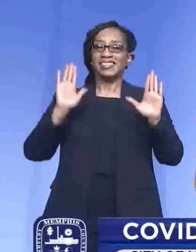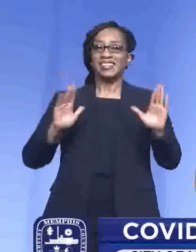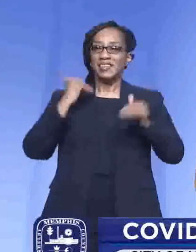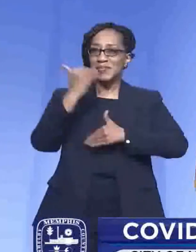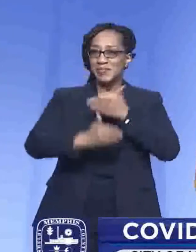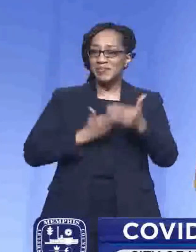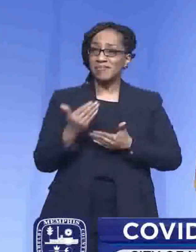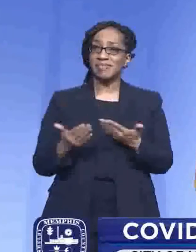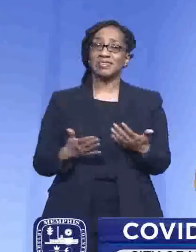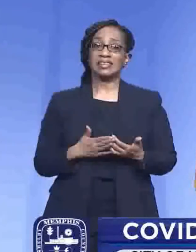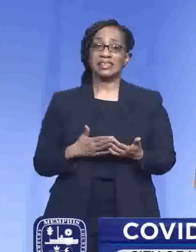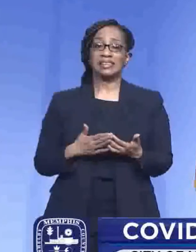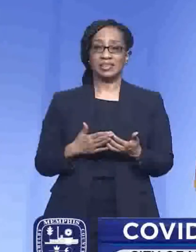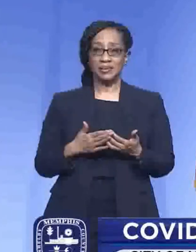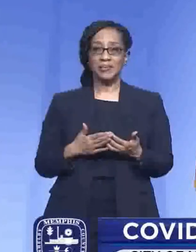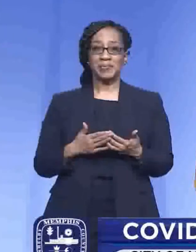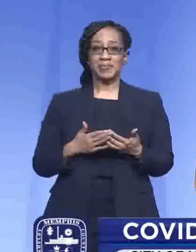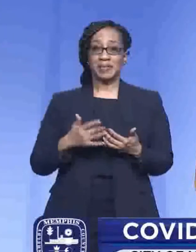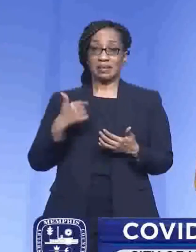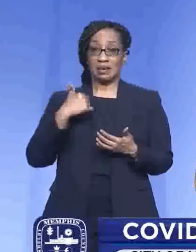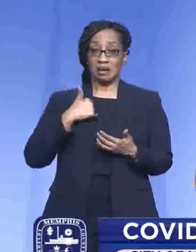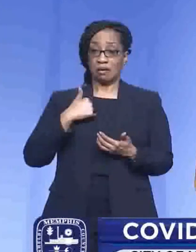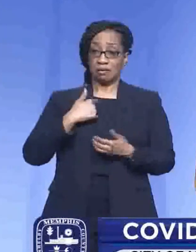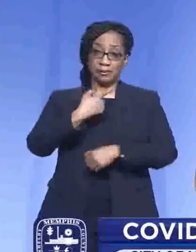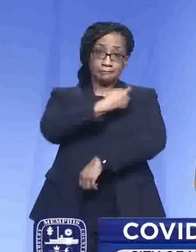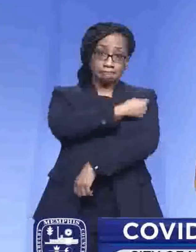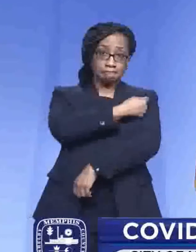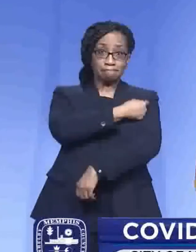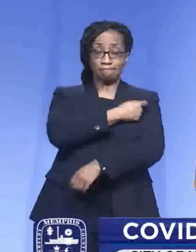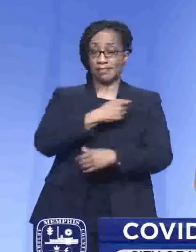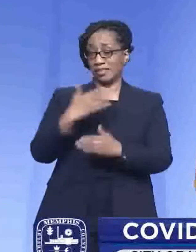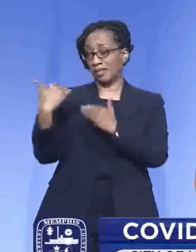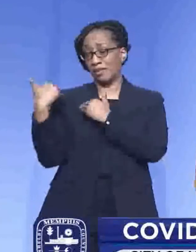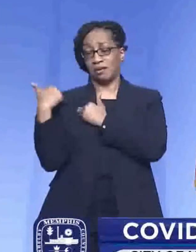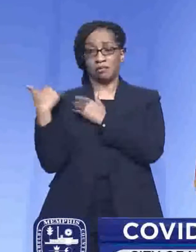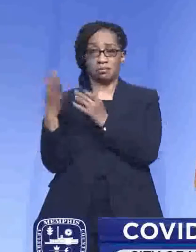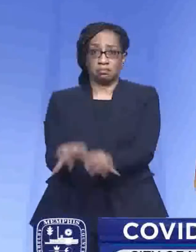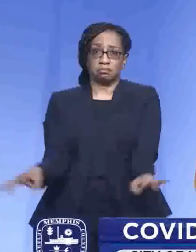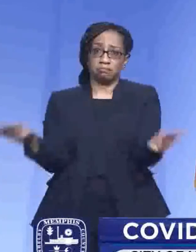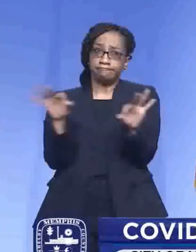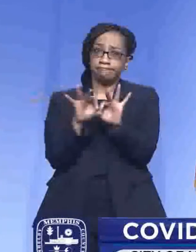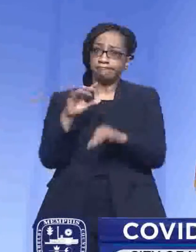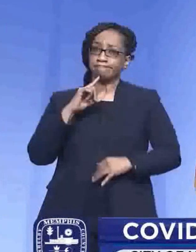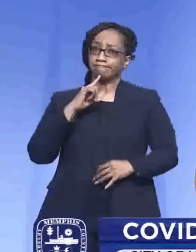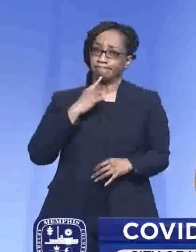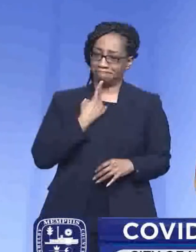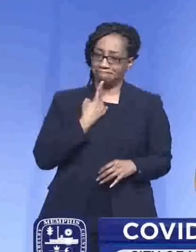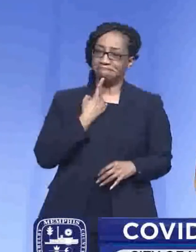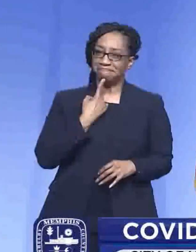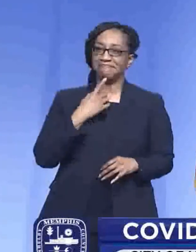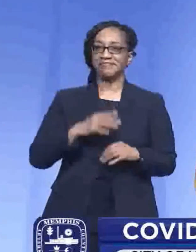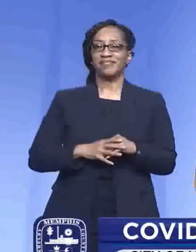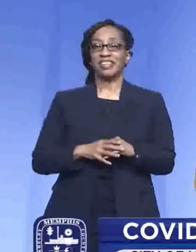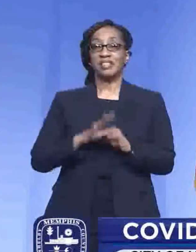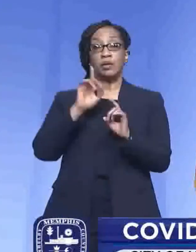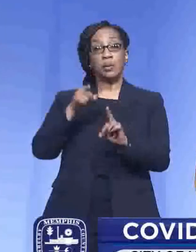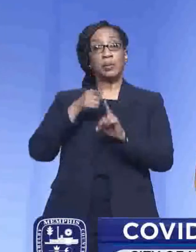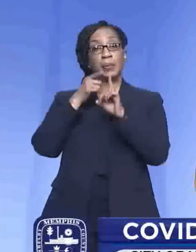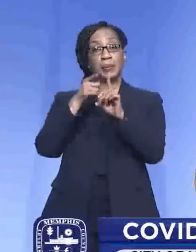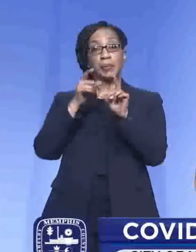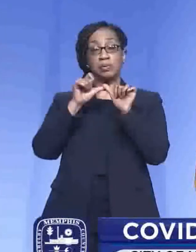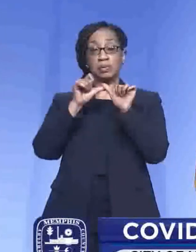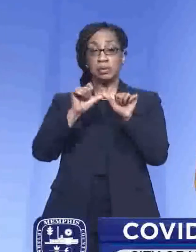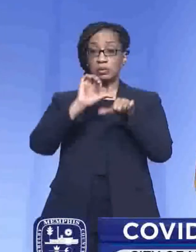all of you for executing, and we take that responsibility very seriously. And we aim to continue, as I